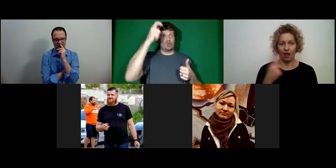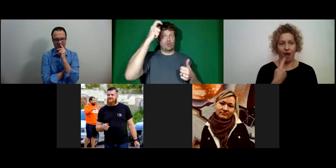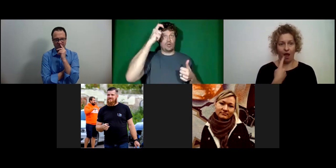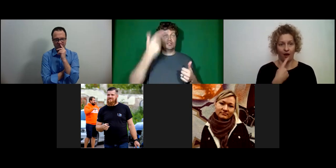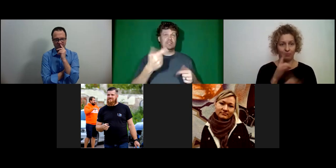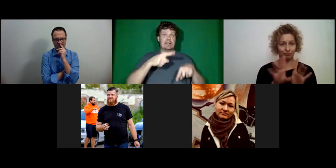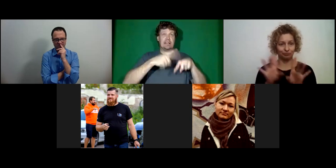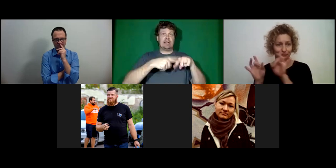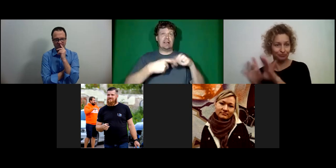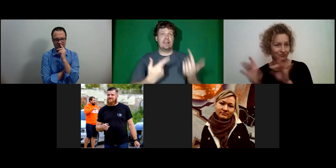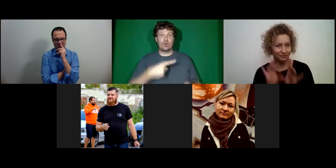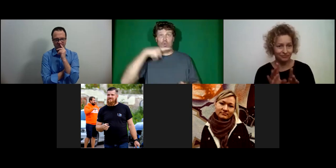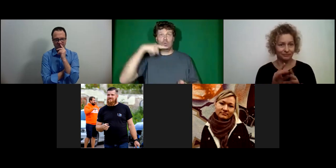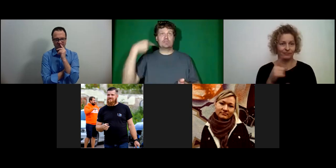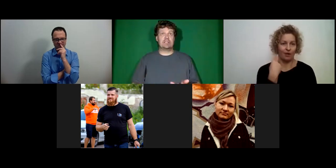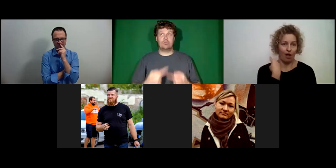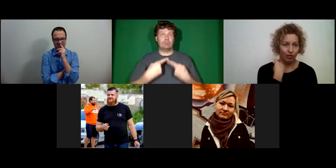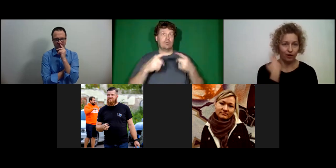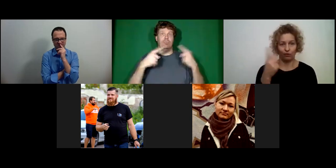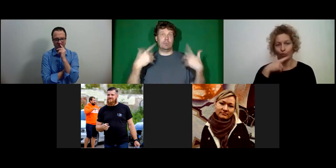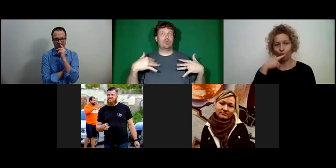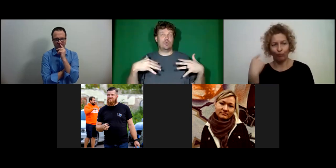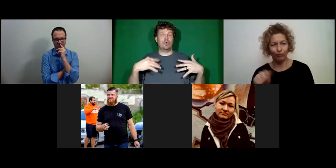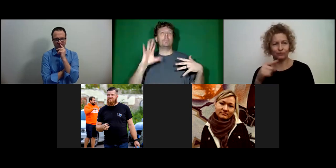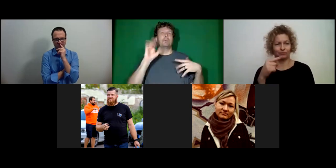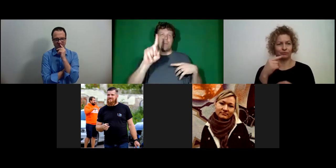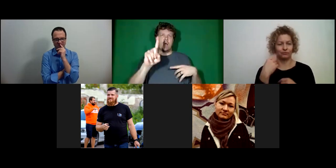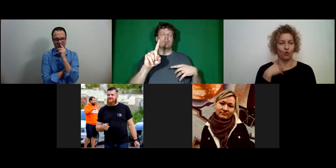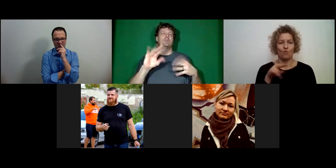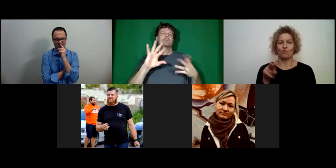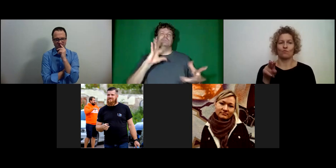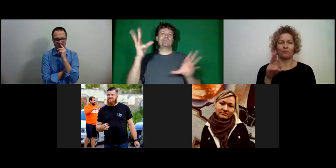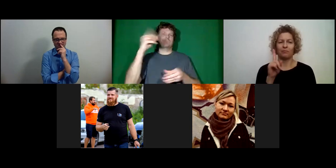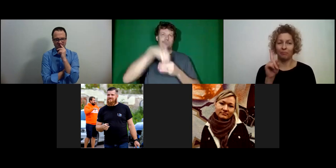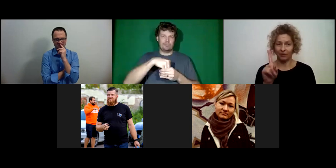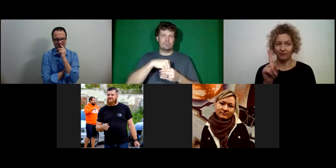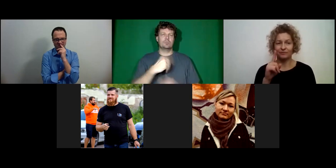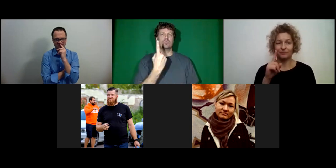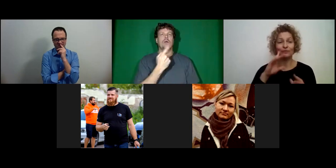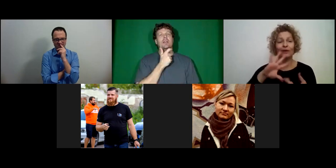that are bilingual. They speak many different languages. They're multilingual,